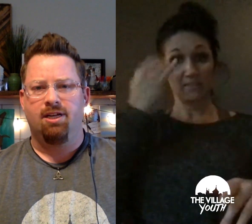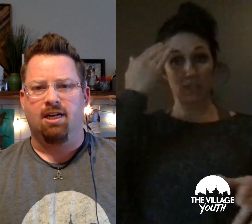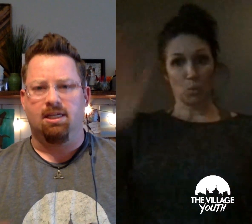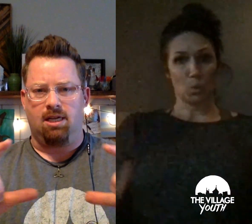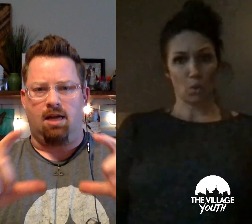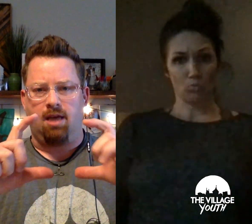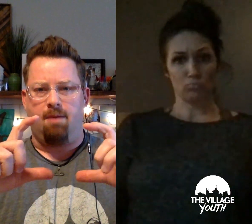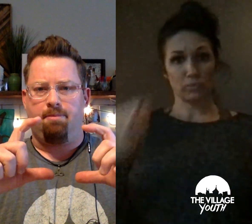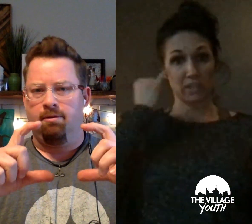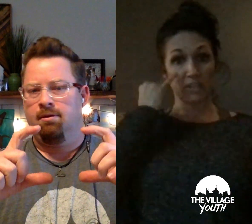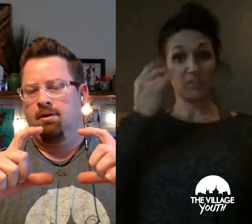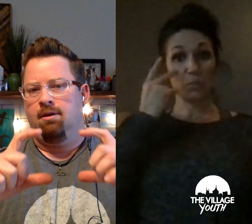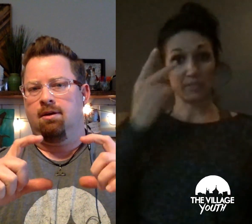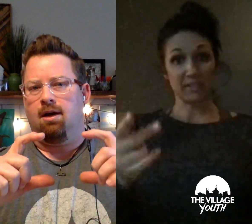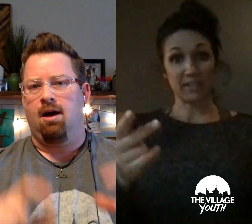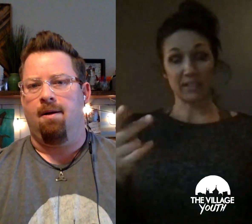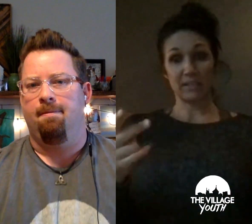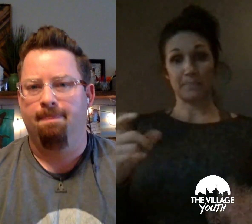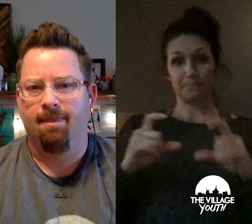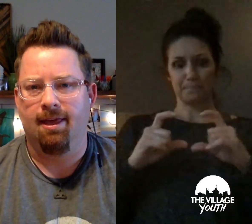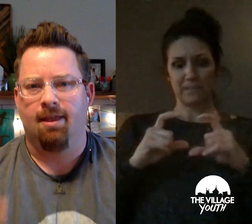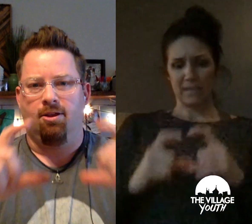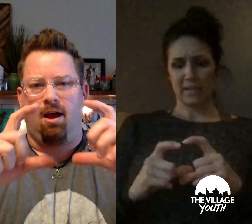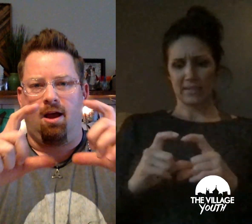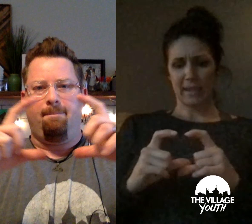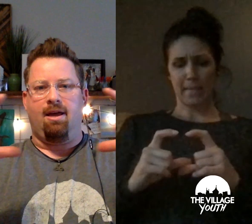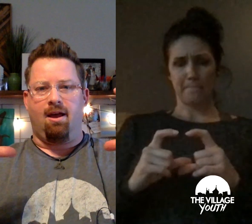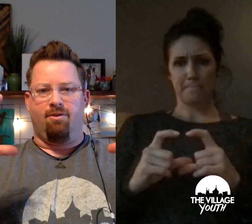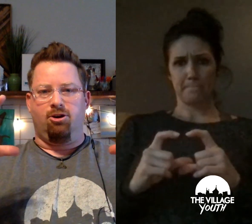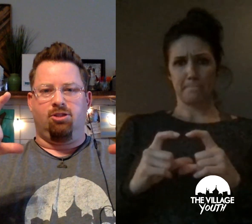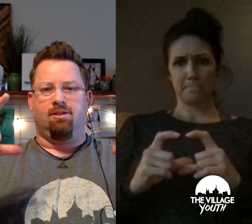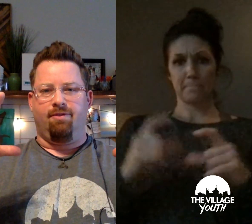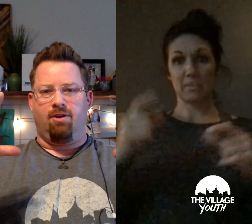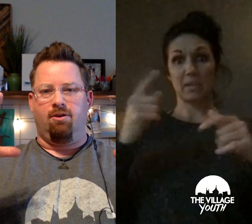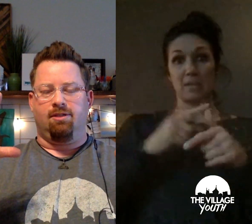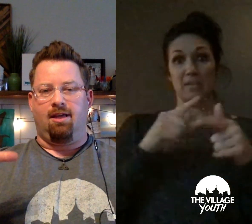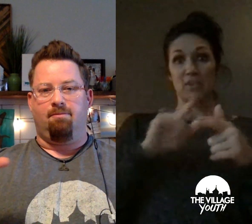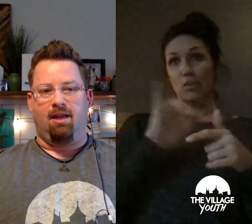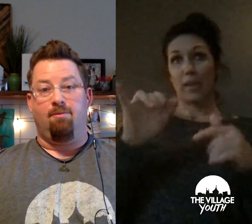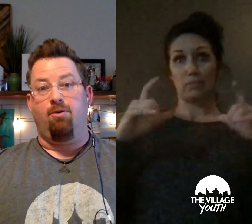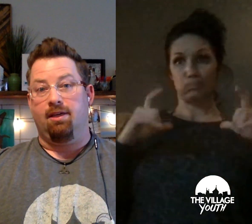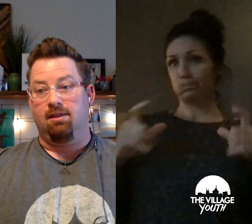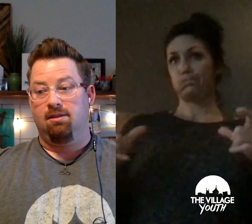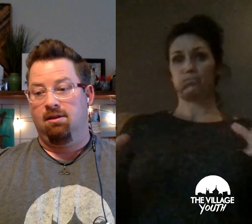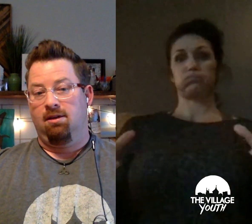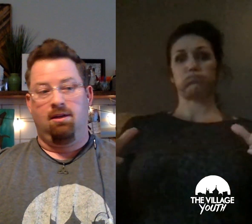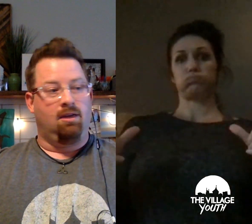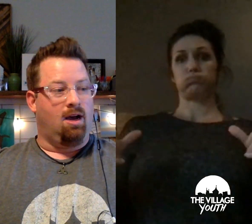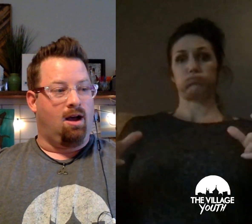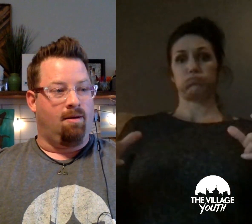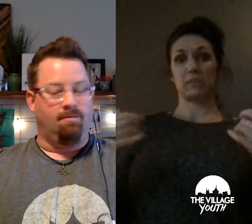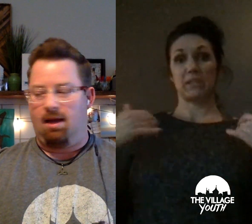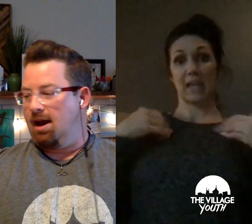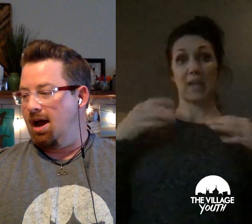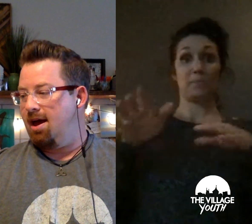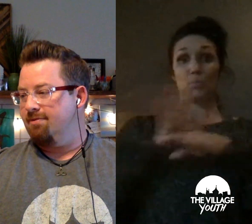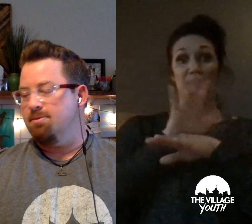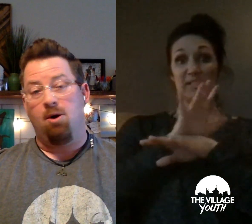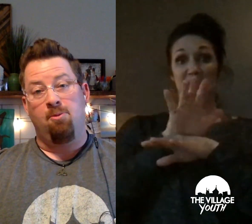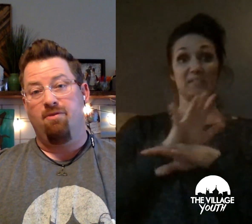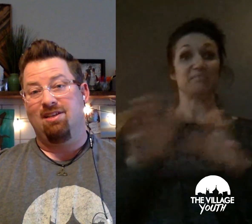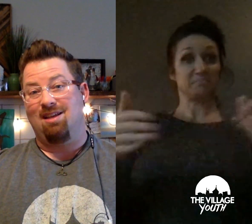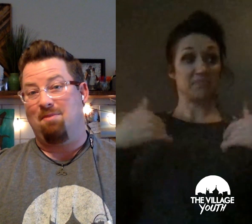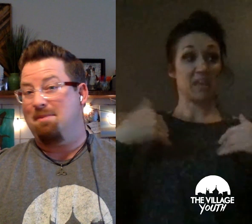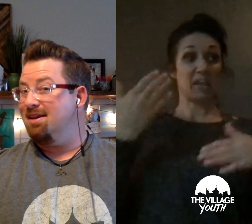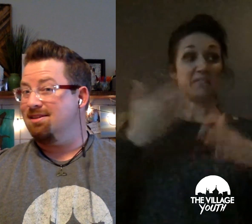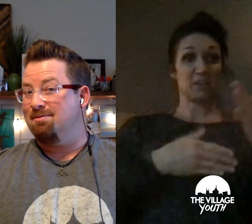you've ever seen a cassette tape, then they're like big versions of those that played movies. And I have some